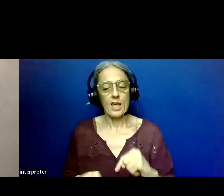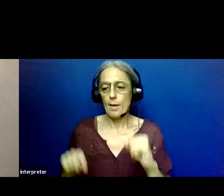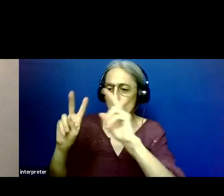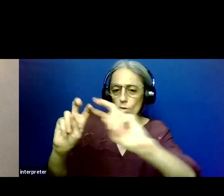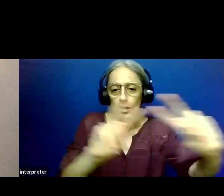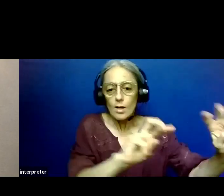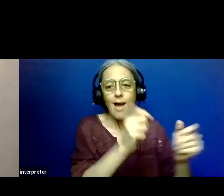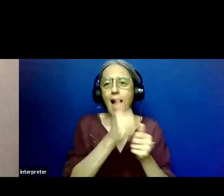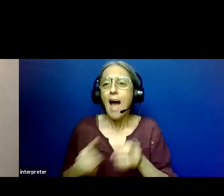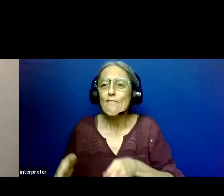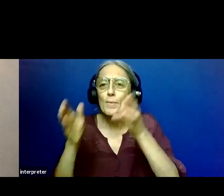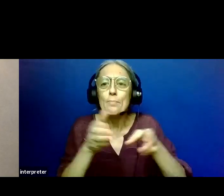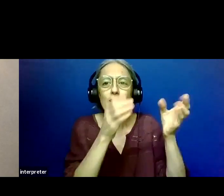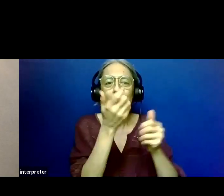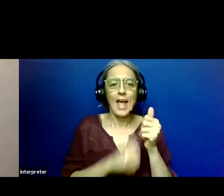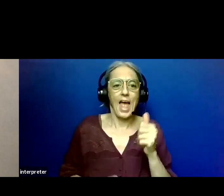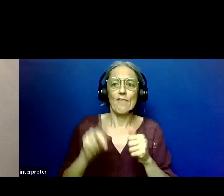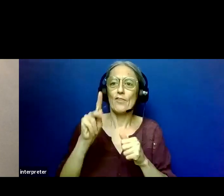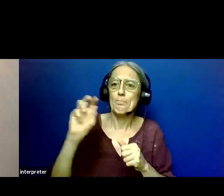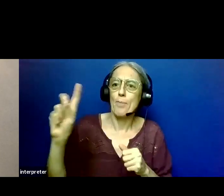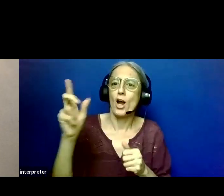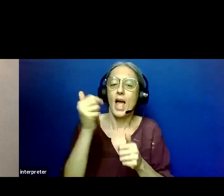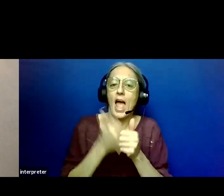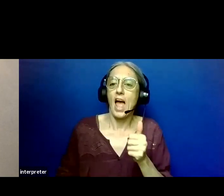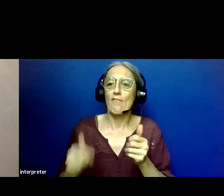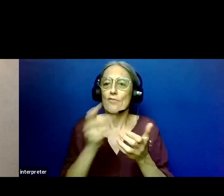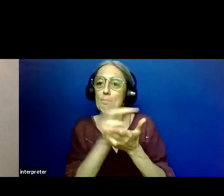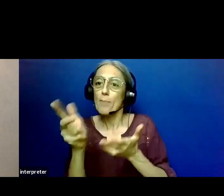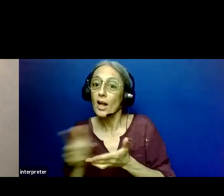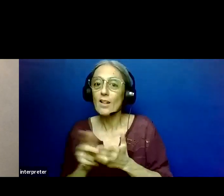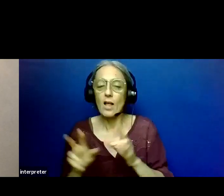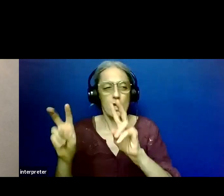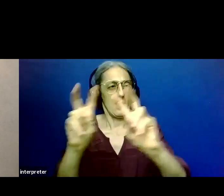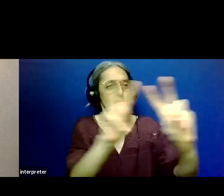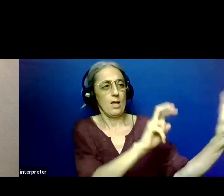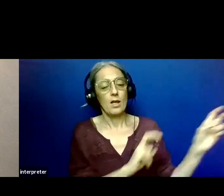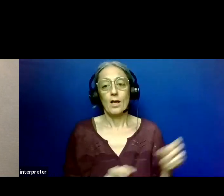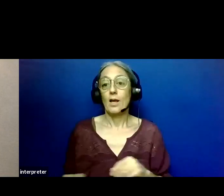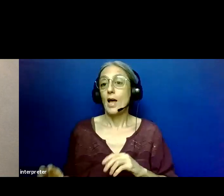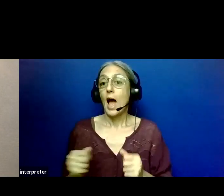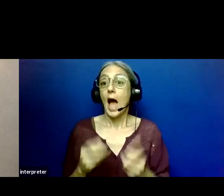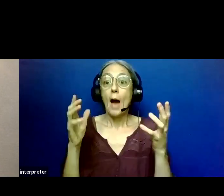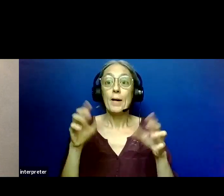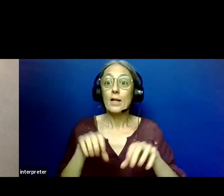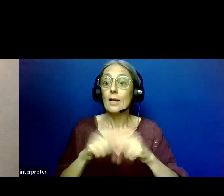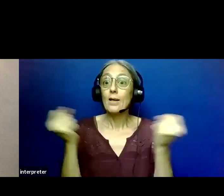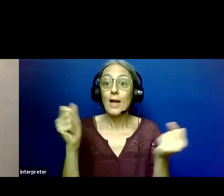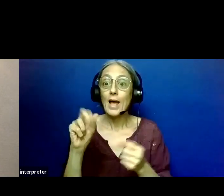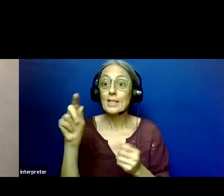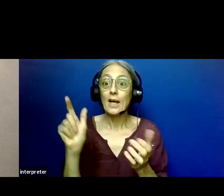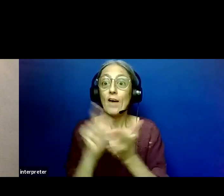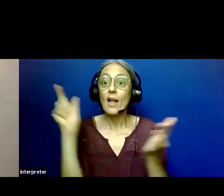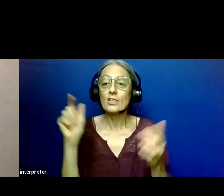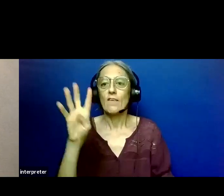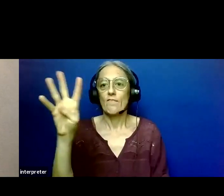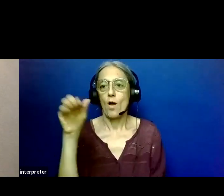parking garage, everything we had. We had over 44,000 ADA violations. We have to fix them all.